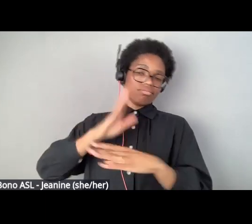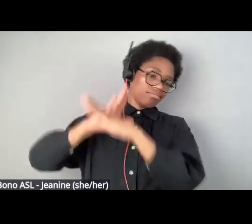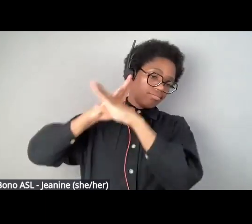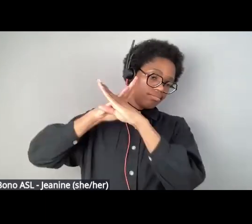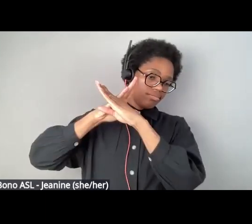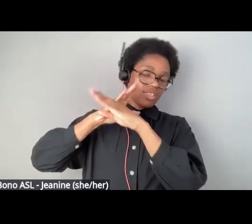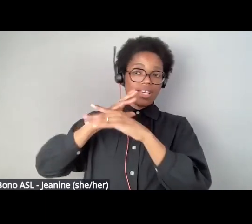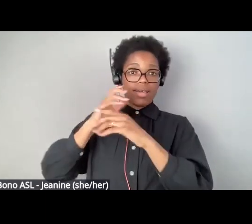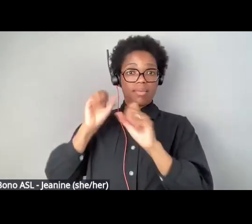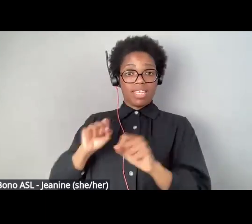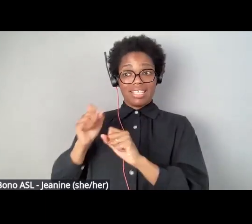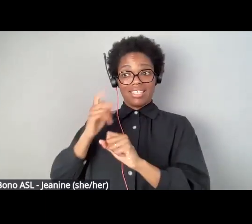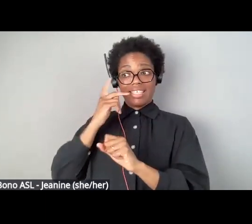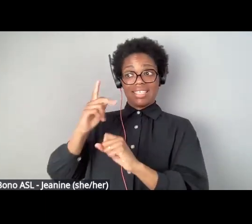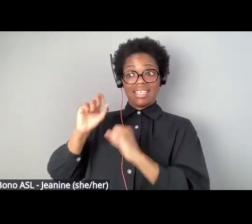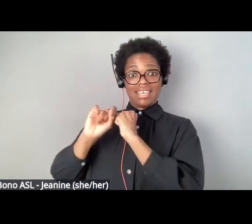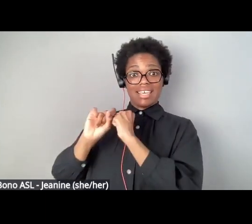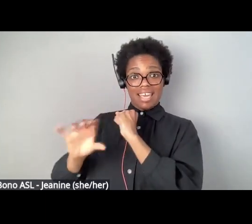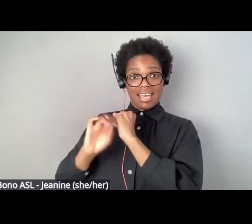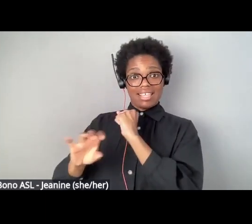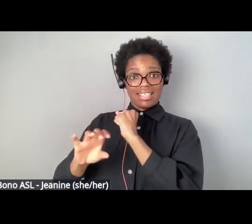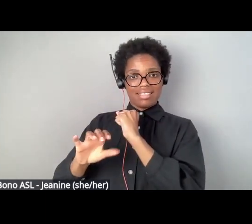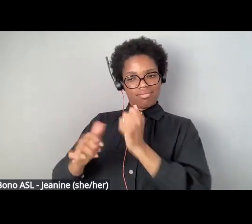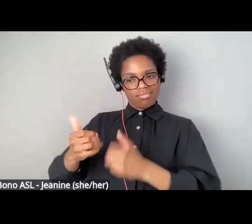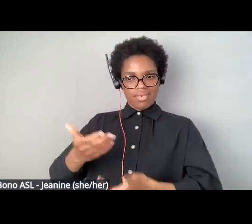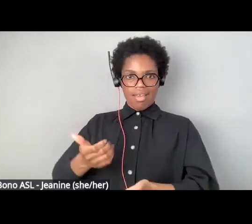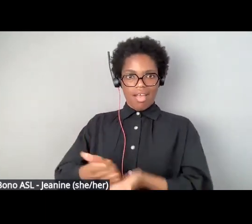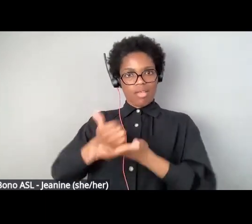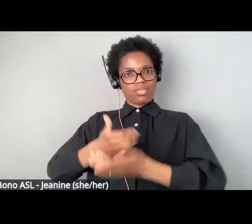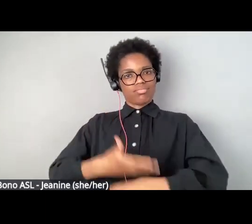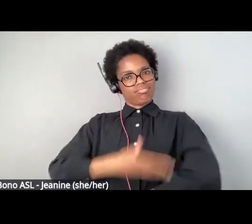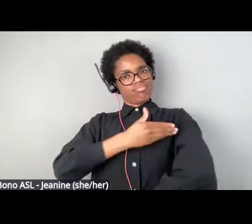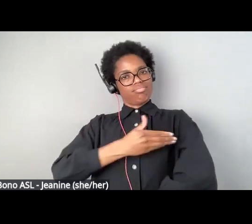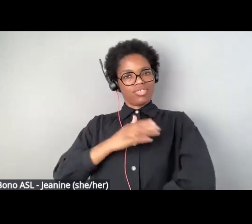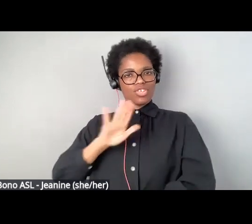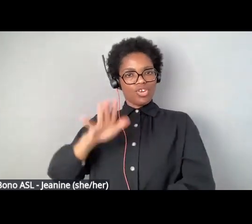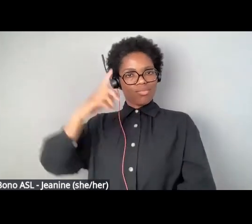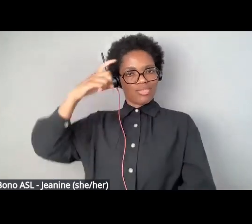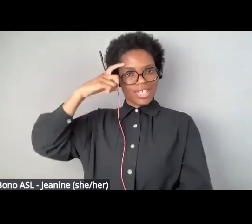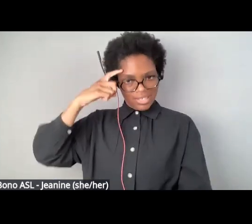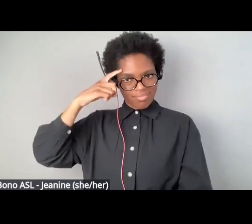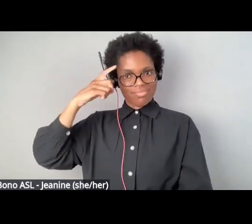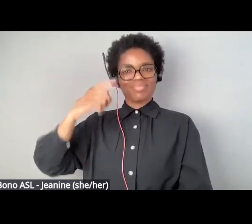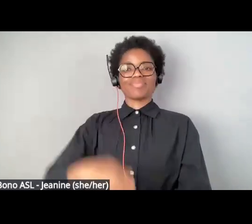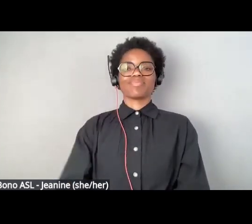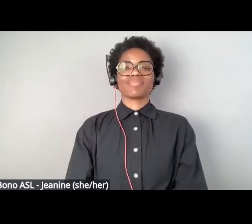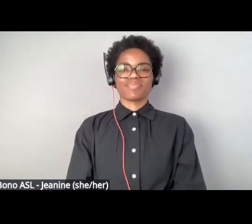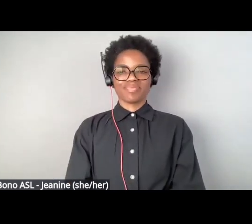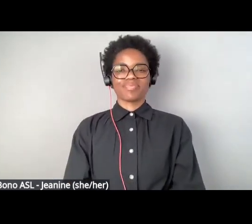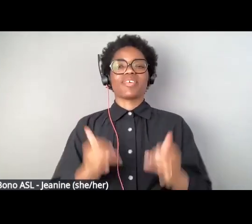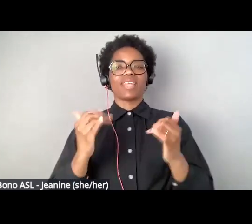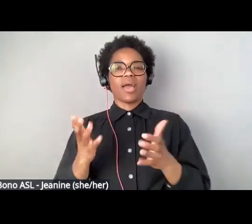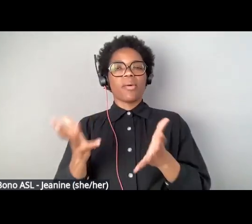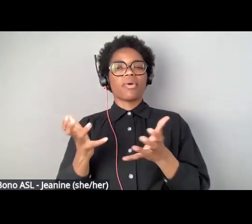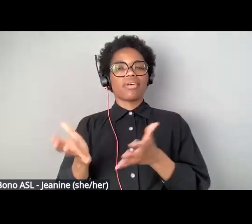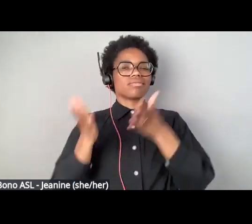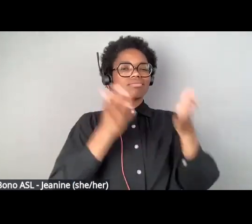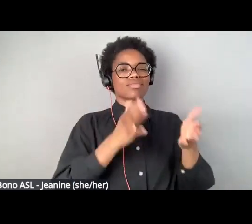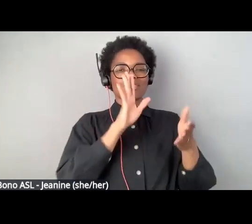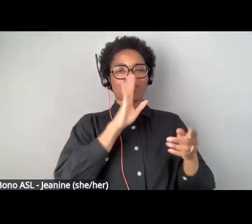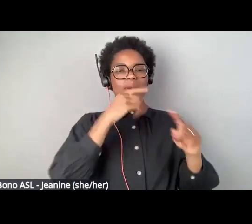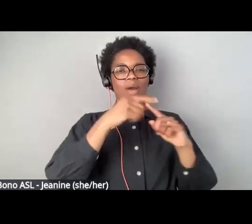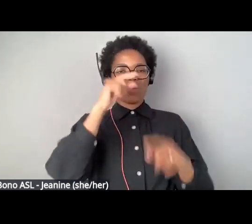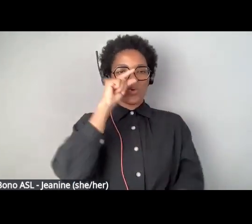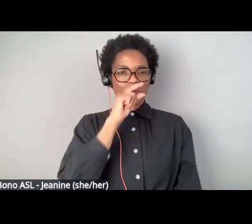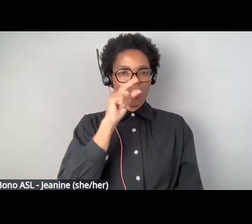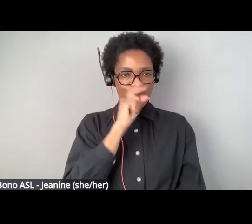Next, let's look at your Google account. I need to pull up the page for this. If you have a Google account, a lot